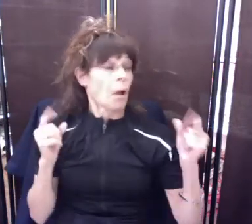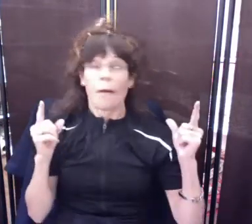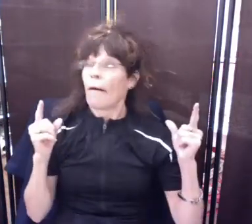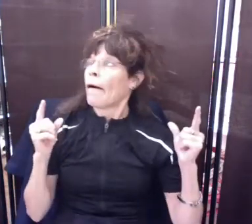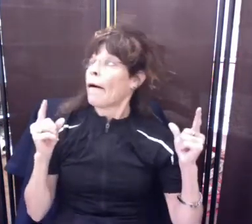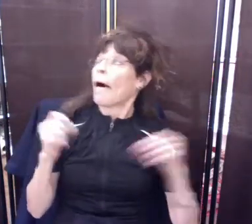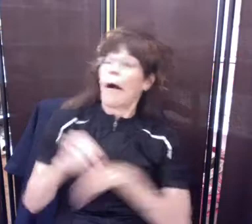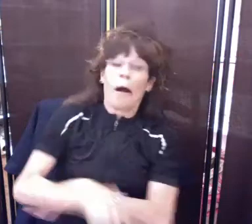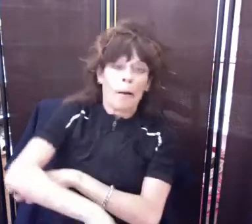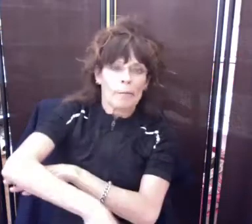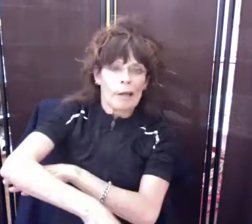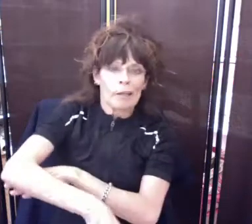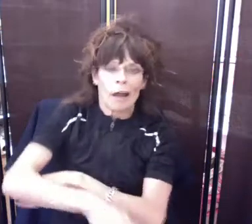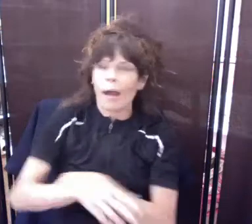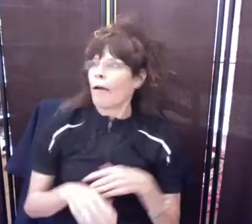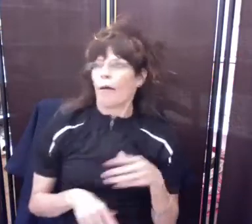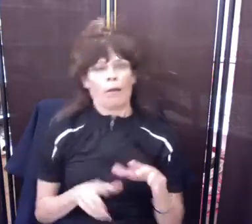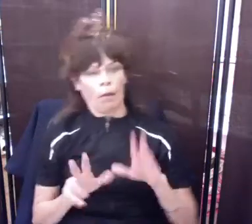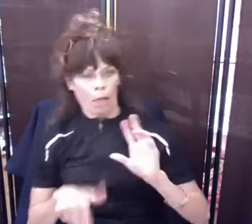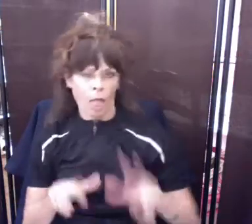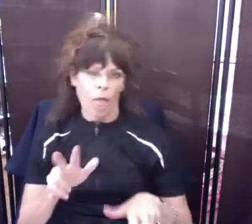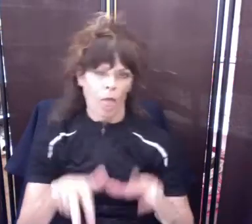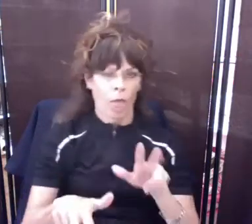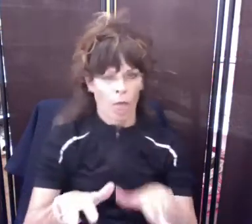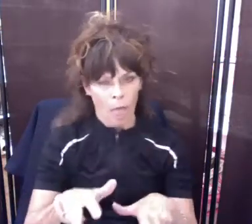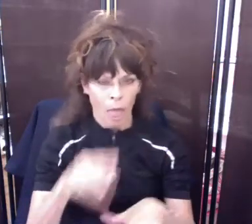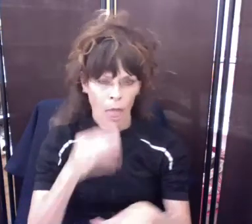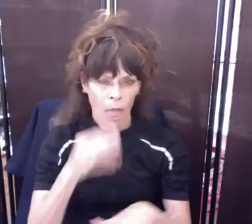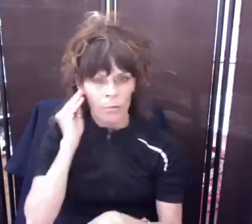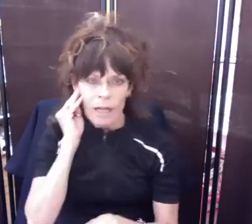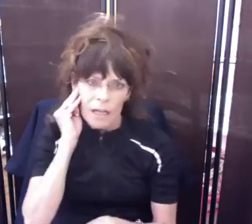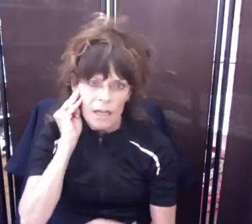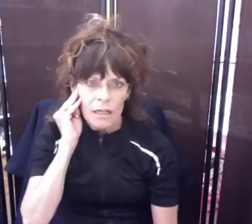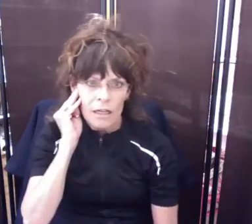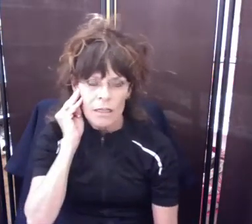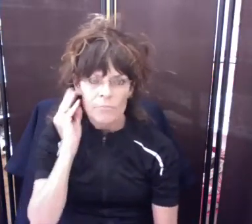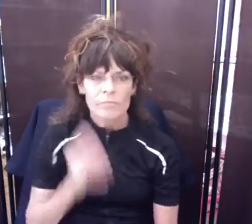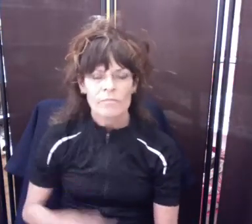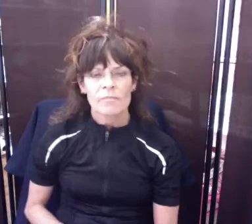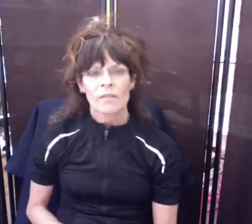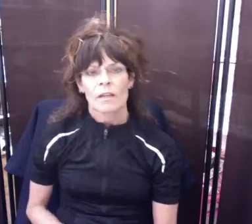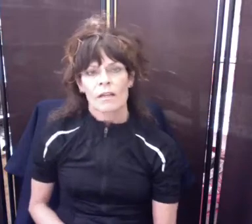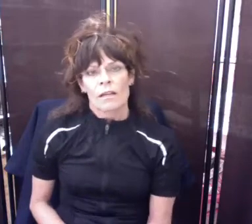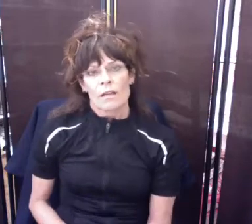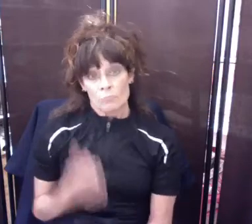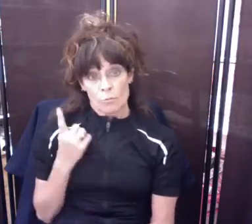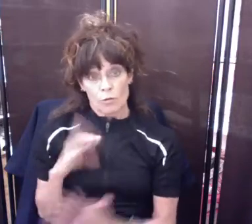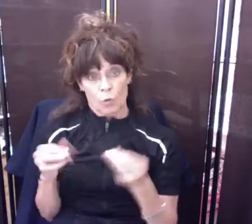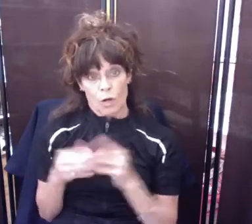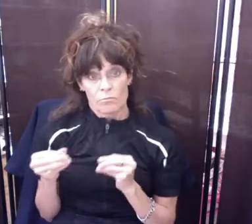or something and stagger into bed. And I was telling a story one time how every single night I would fall out of this